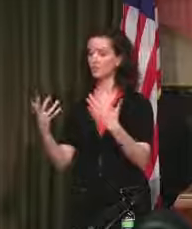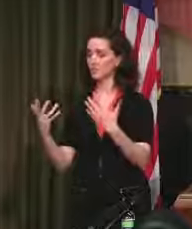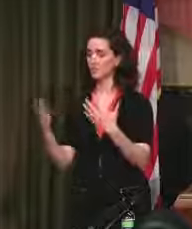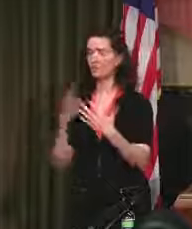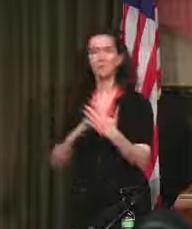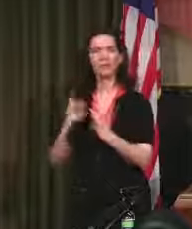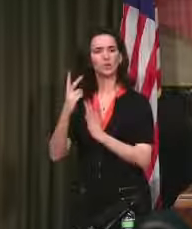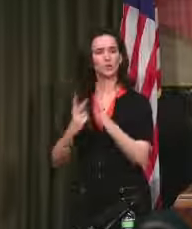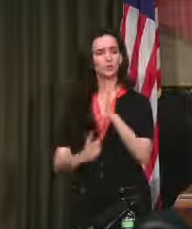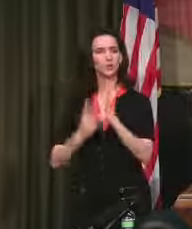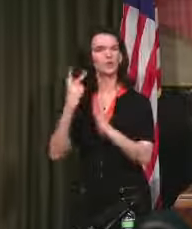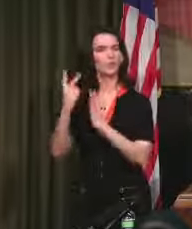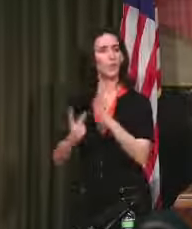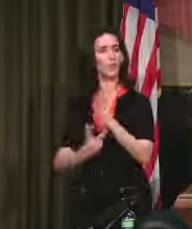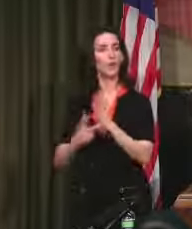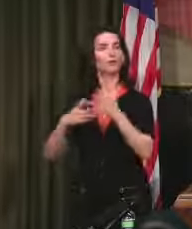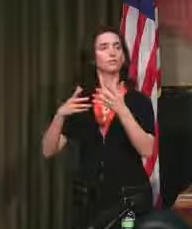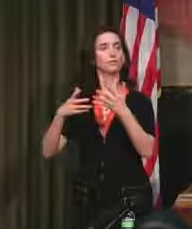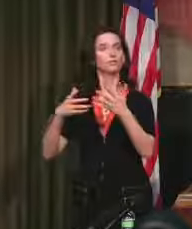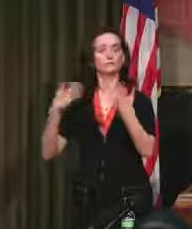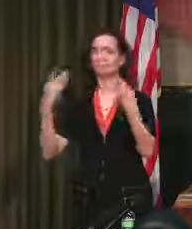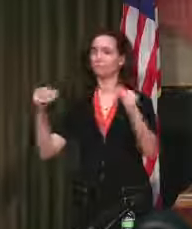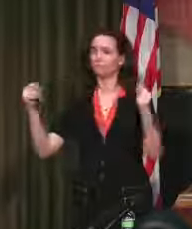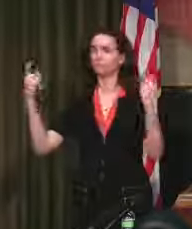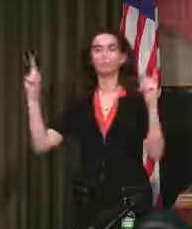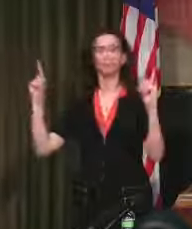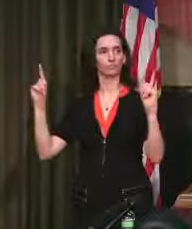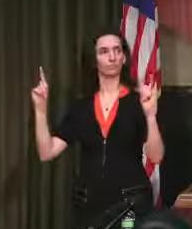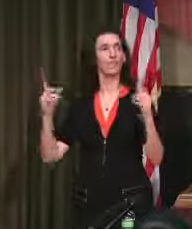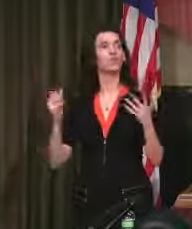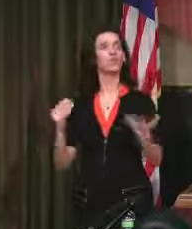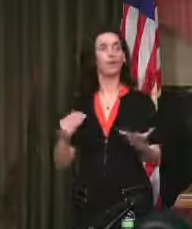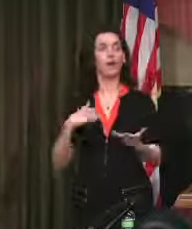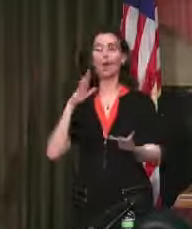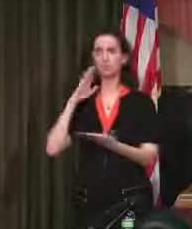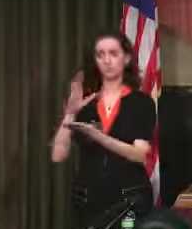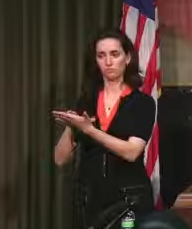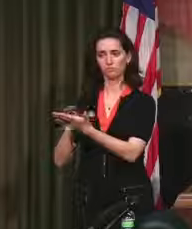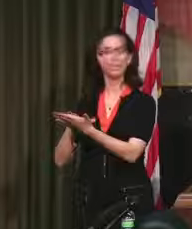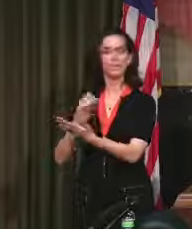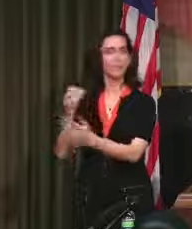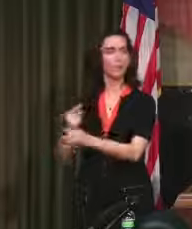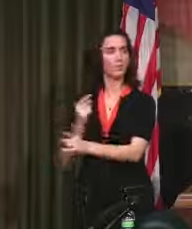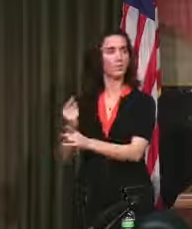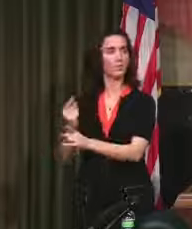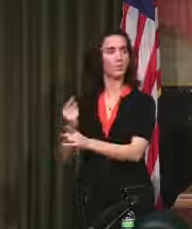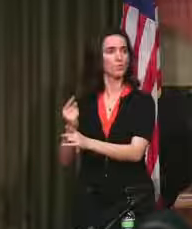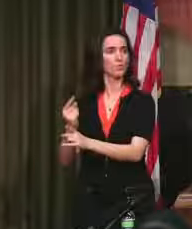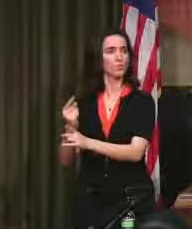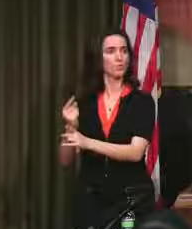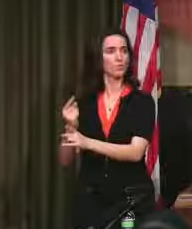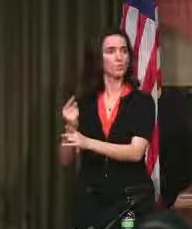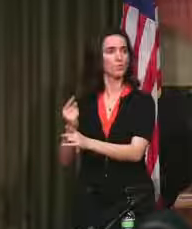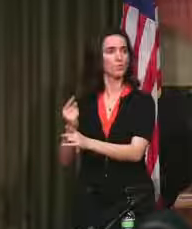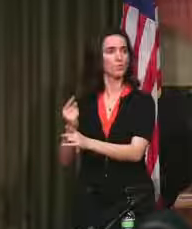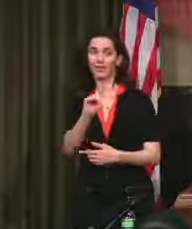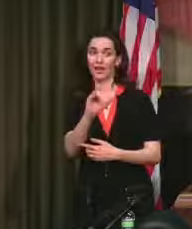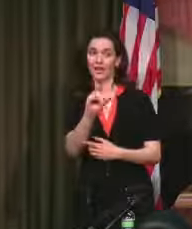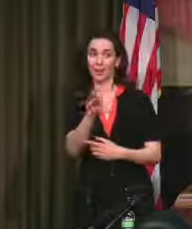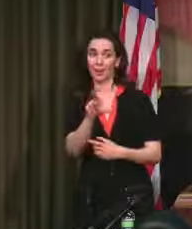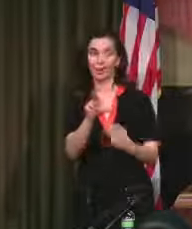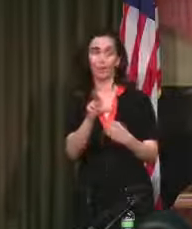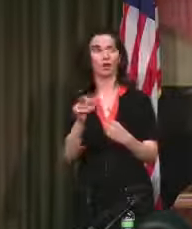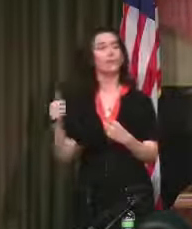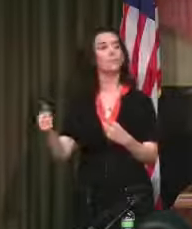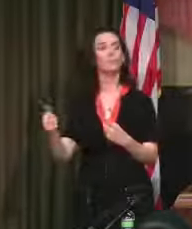of 2 or 3 hours, it got put together. And so I will give credit where credit is due. And Taylor, who